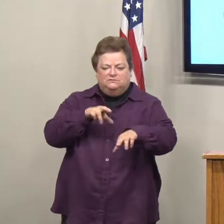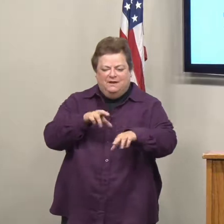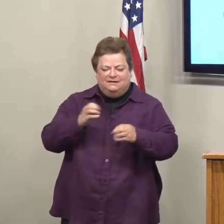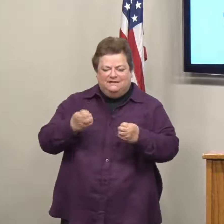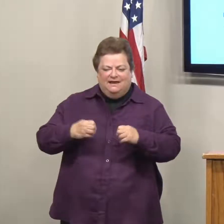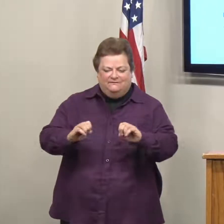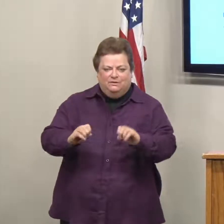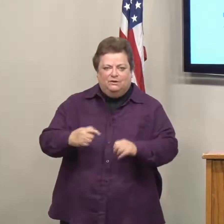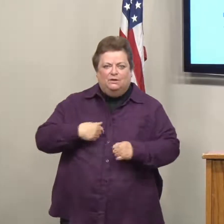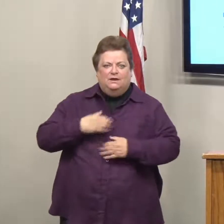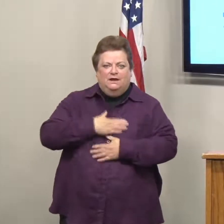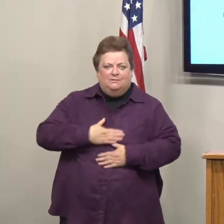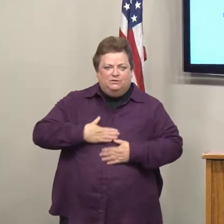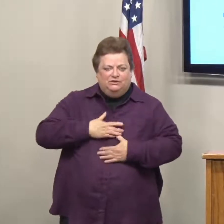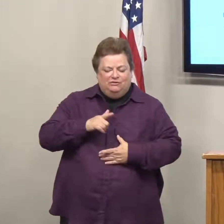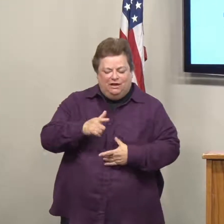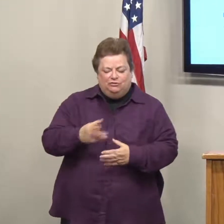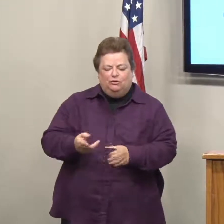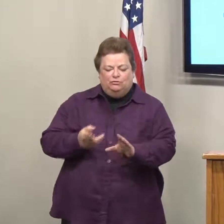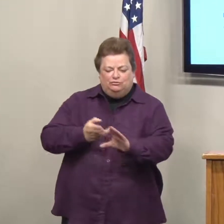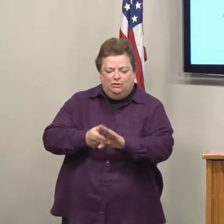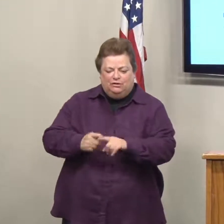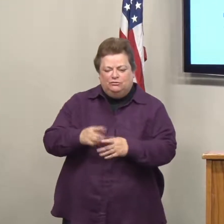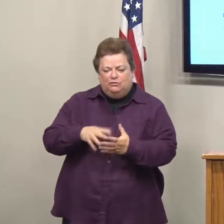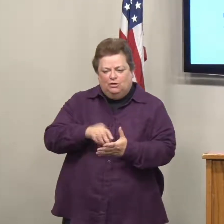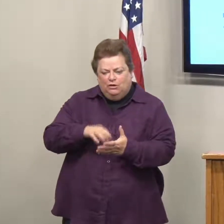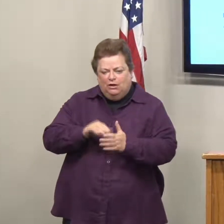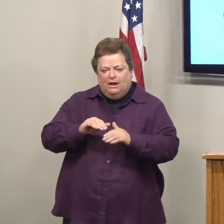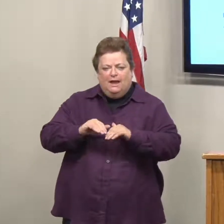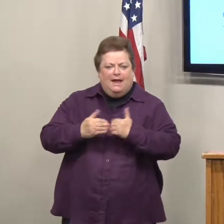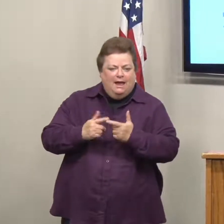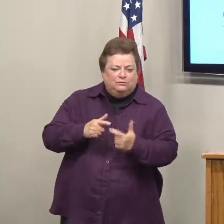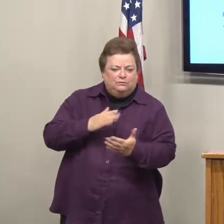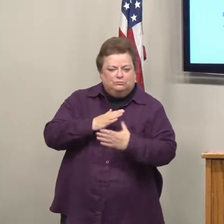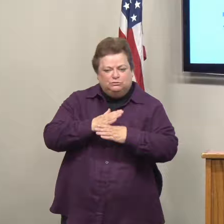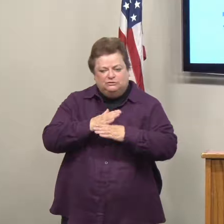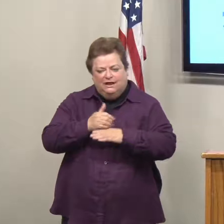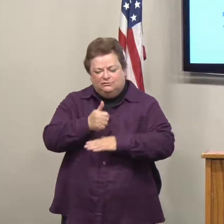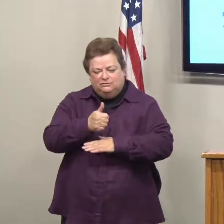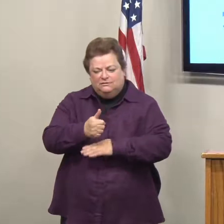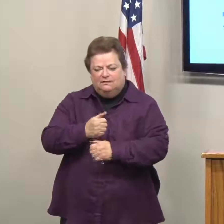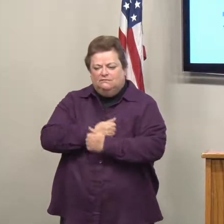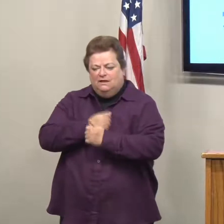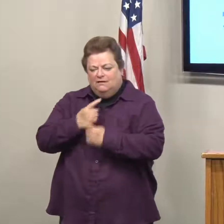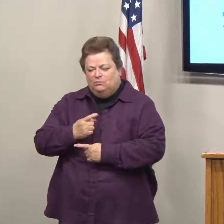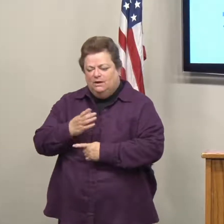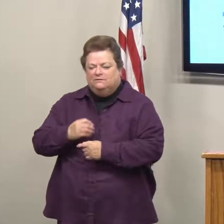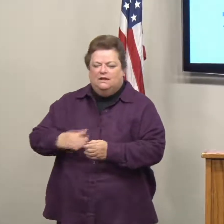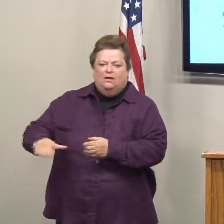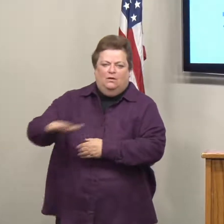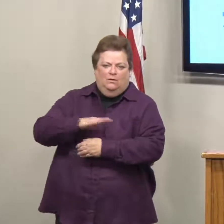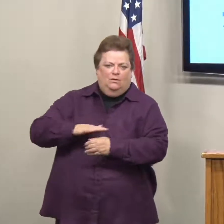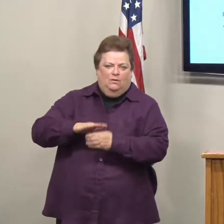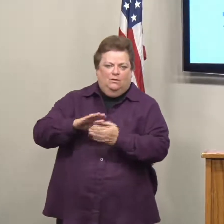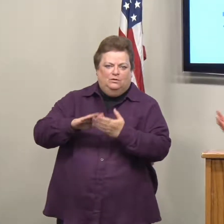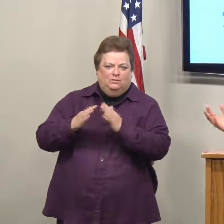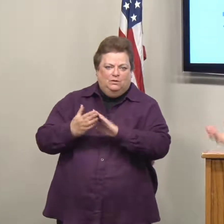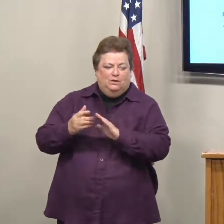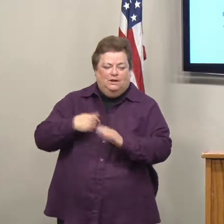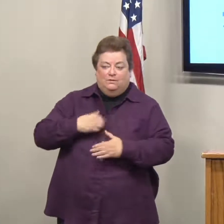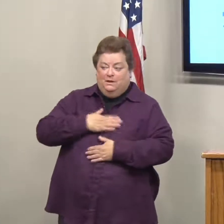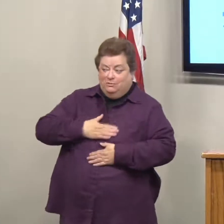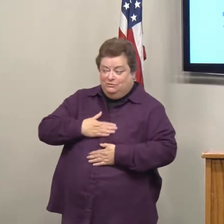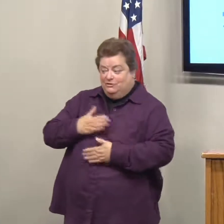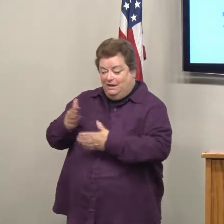We appreciate you tuning in to learn more about how to protect yourself, your loved ones, and our entire community. And we